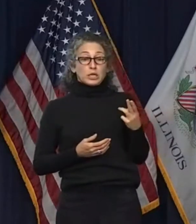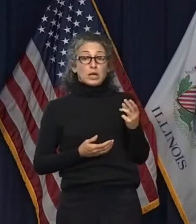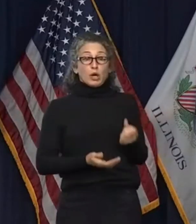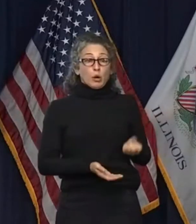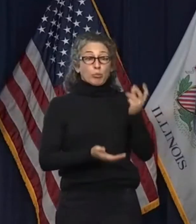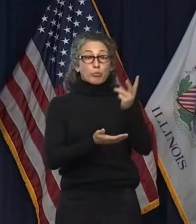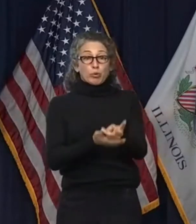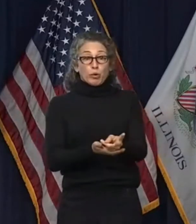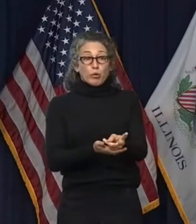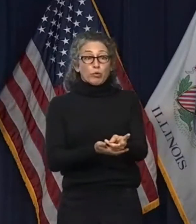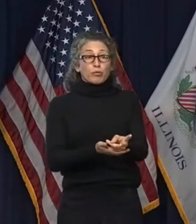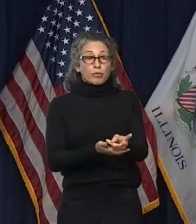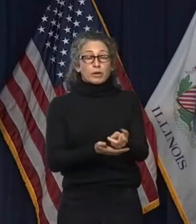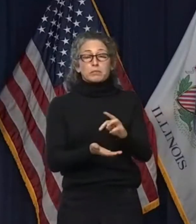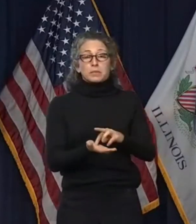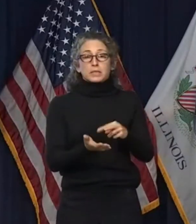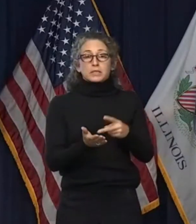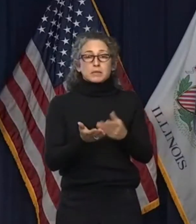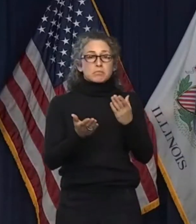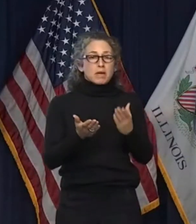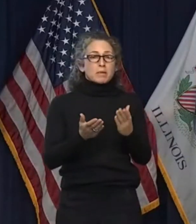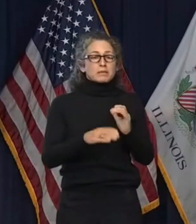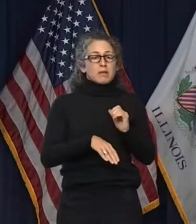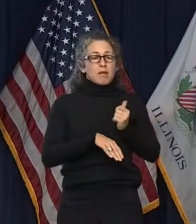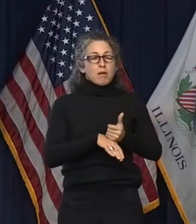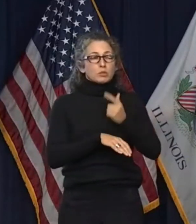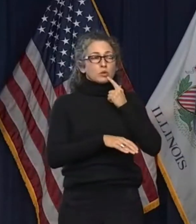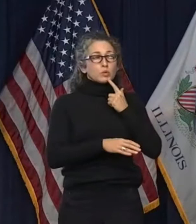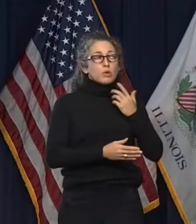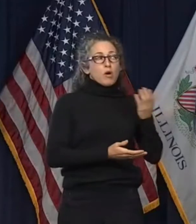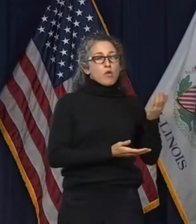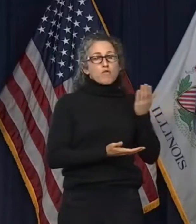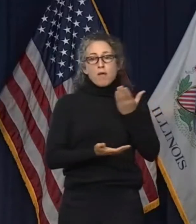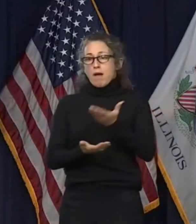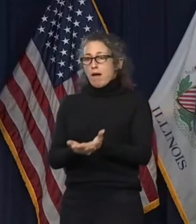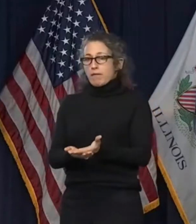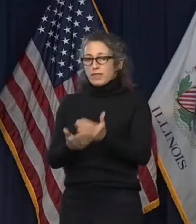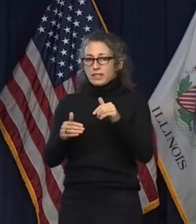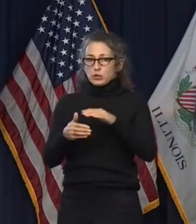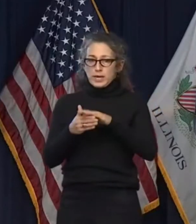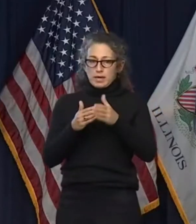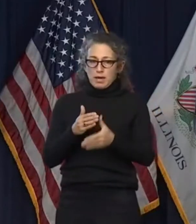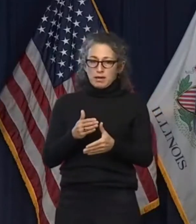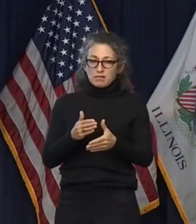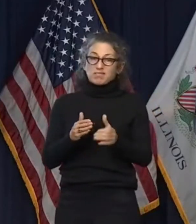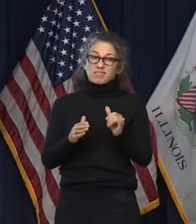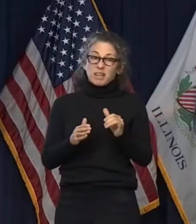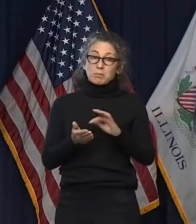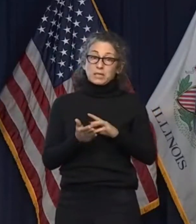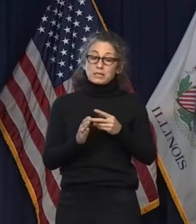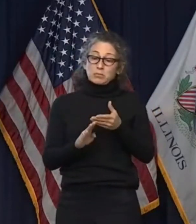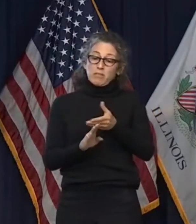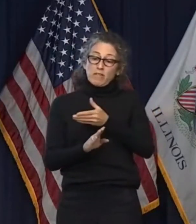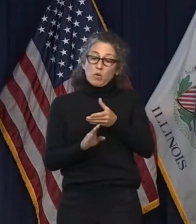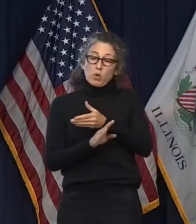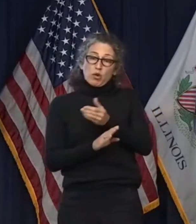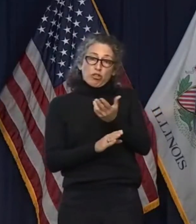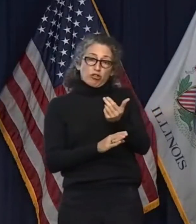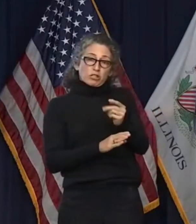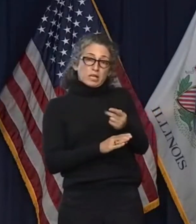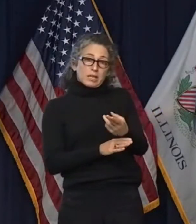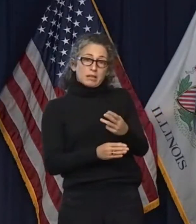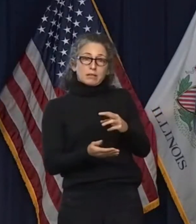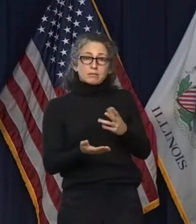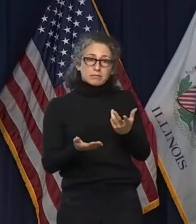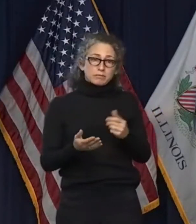that they've pre-positioned it possibly to get here by the weekend, which would be a little bit before the 13th, which would be the beginning of